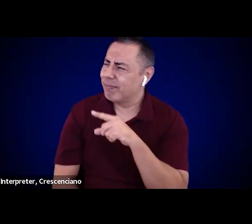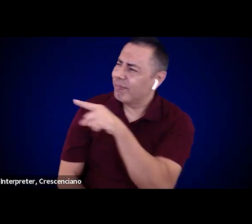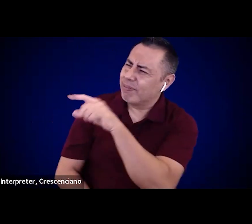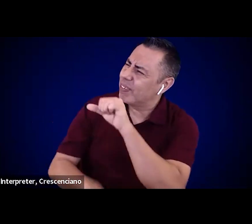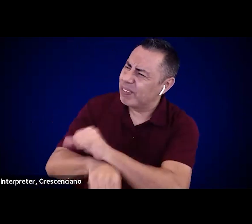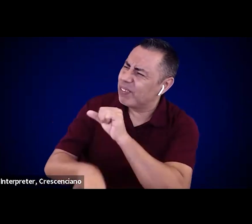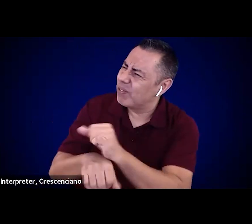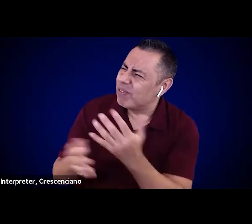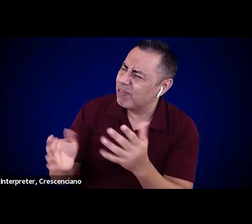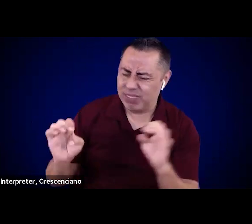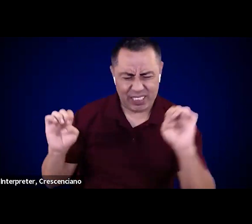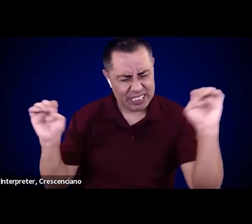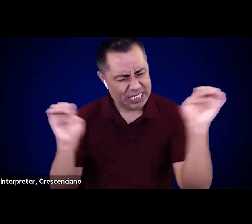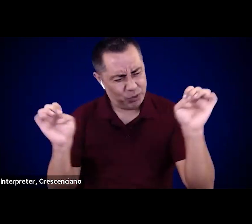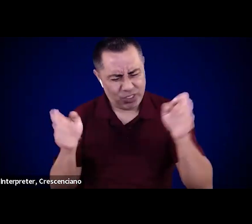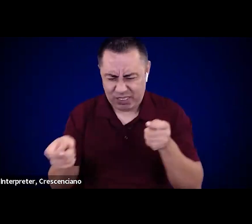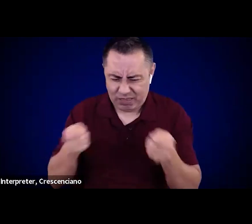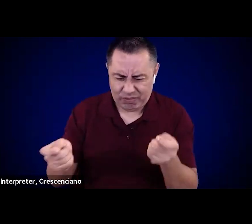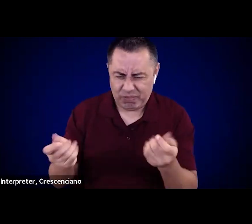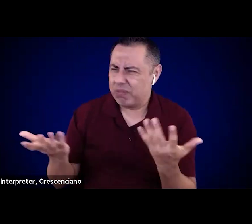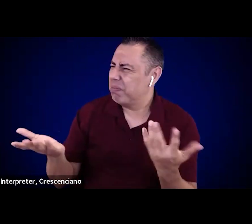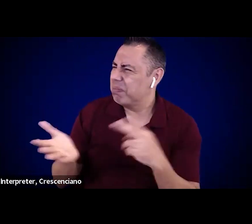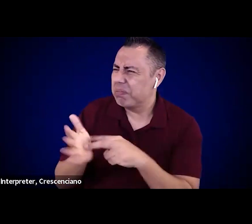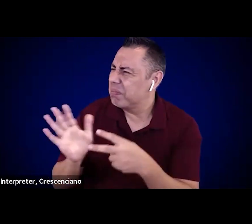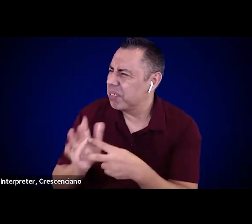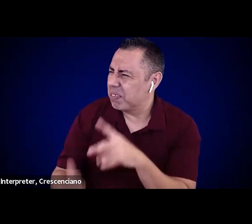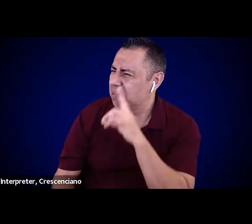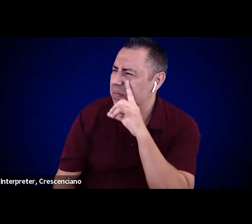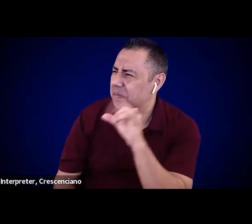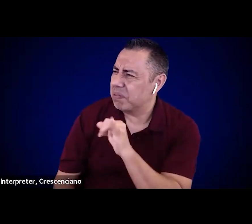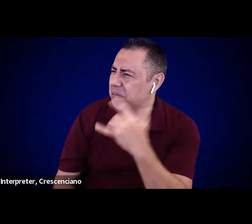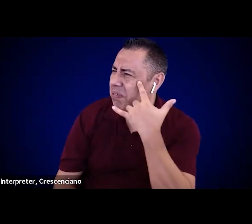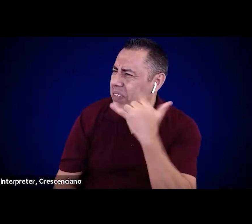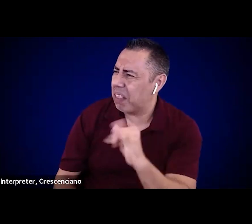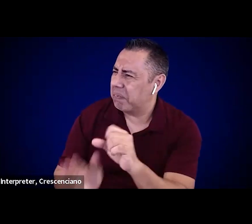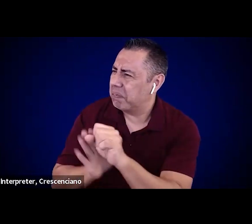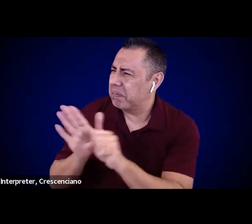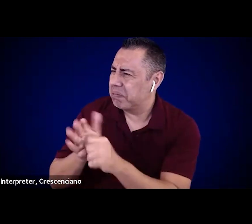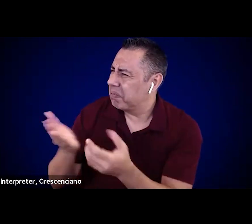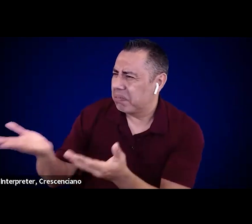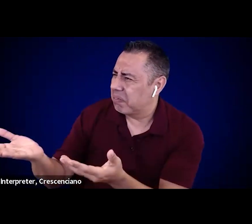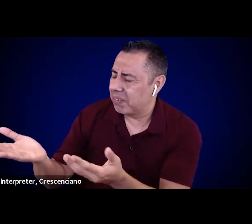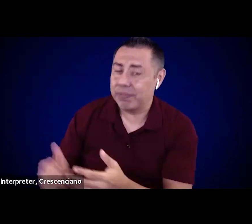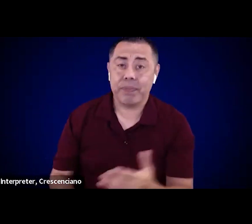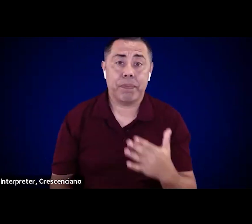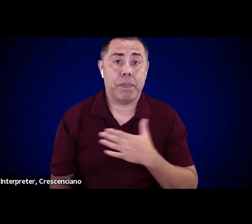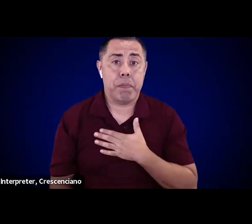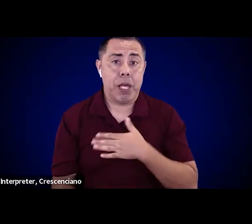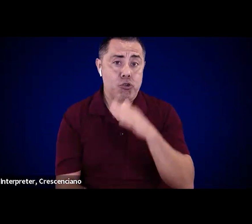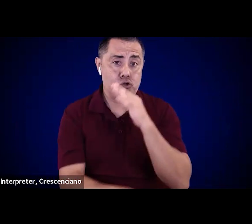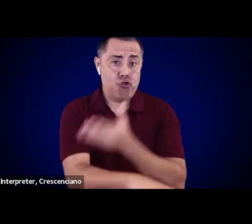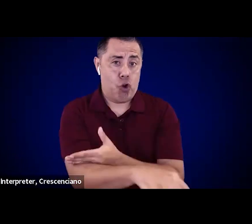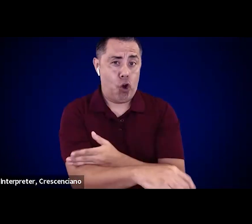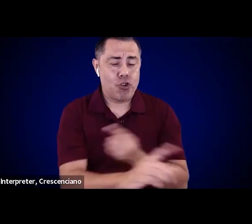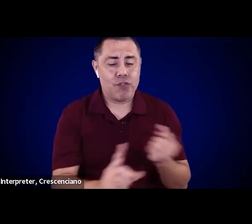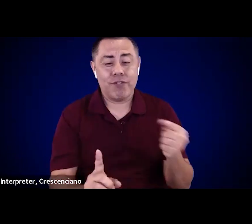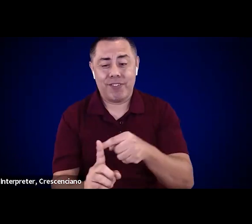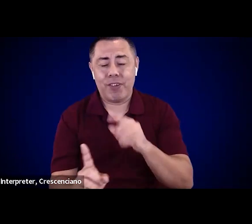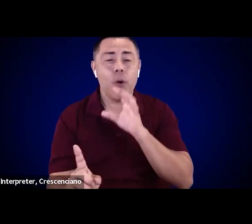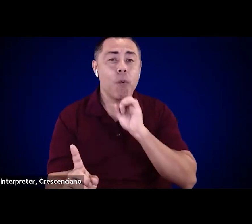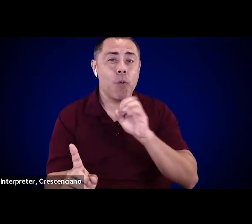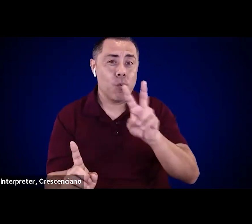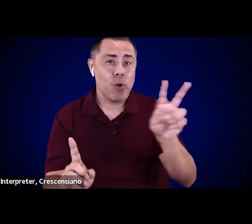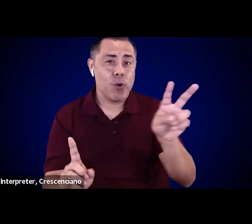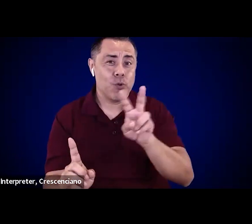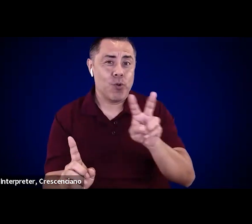emergency management in the state of California. And my 22-year-old daughter tried to describe it that, look, if